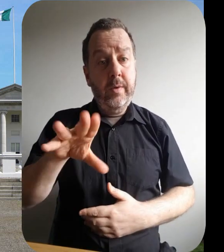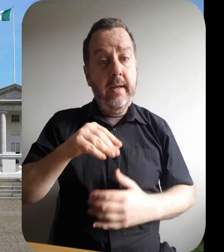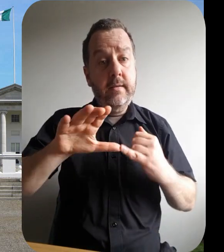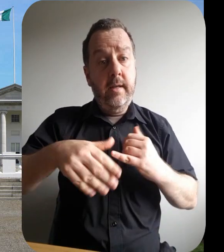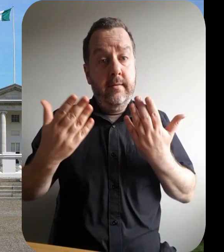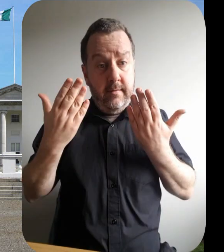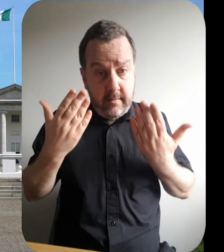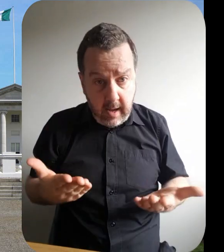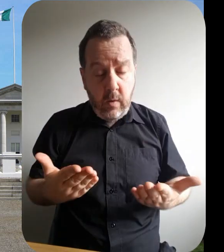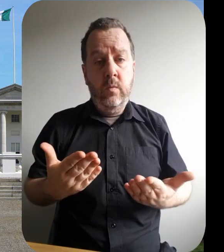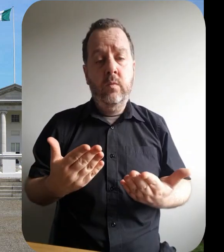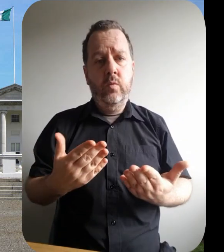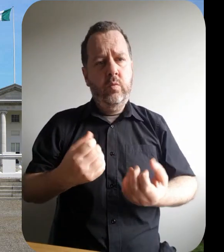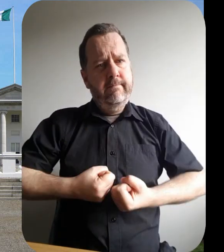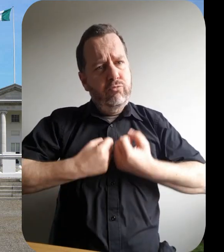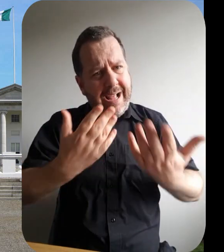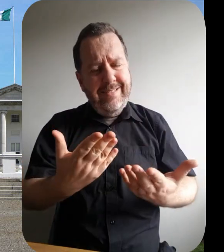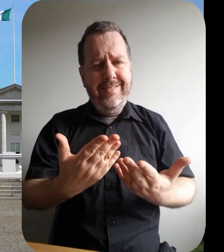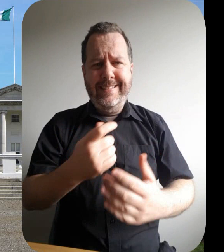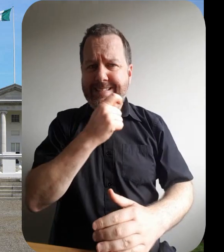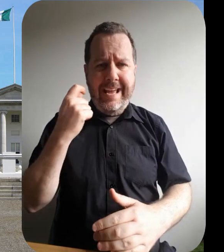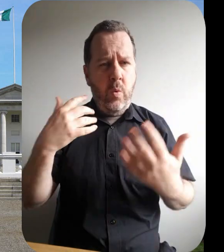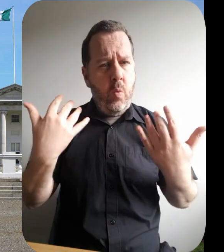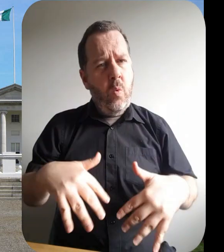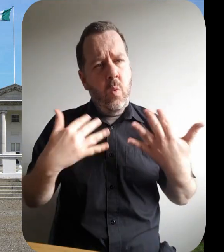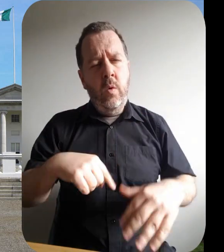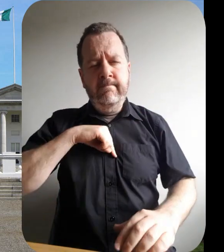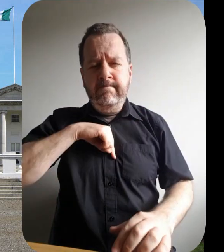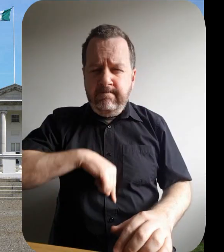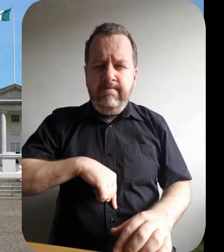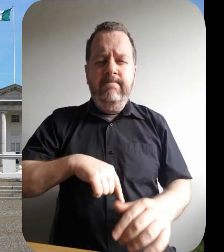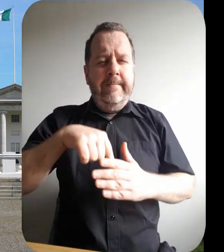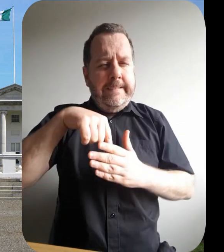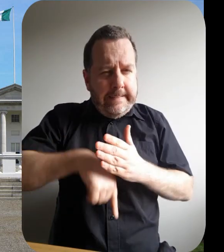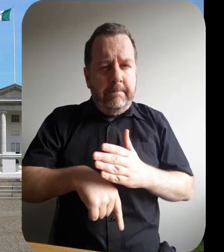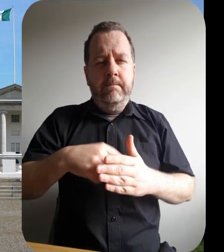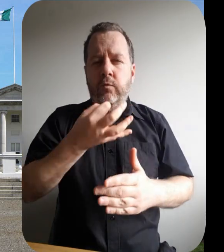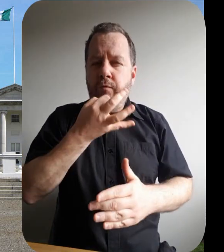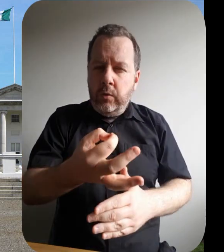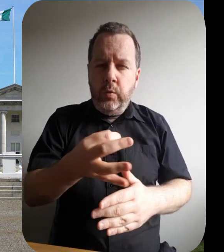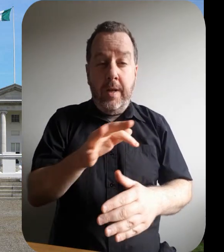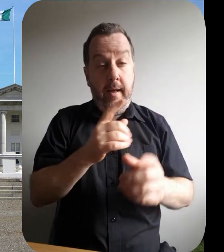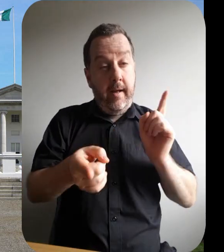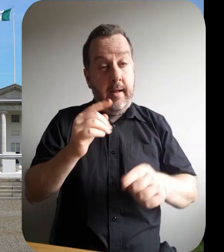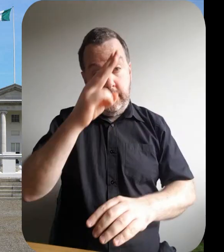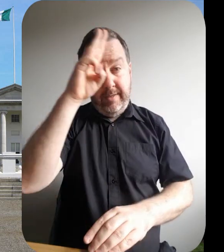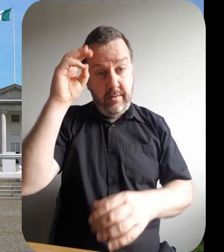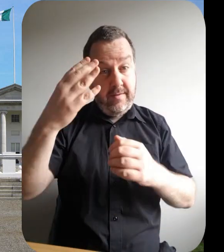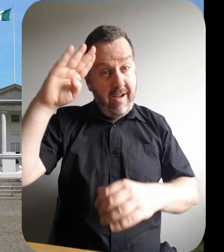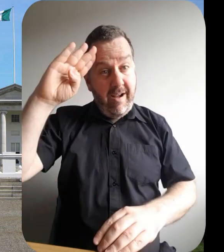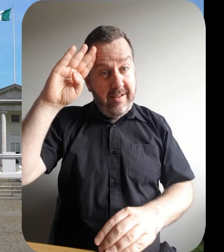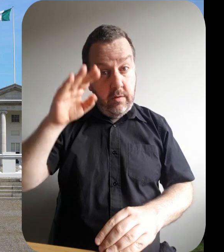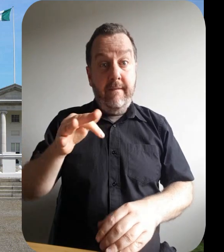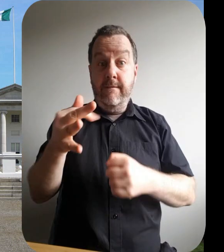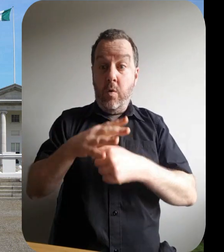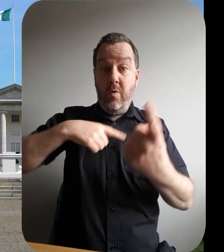May I take this opportunity again to express my deep gratitude, Maruk Dronaheran, on